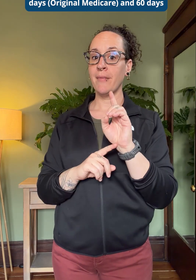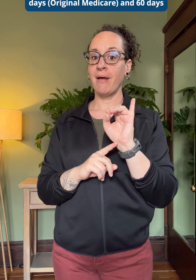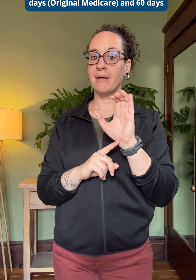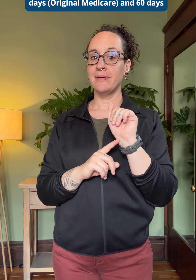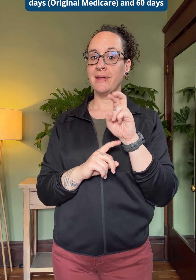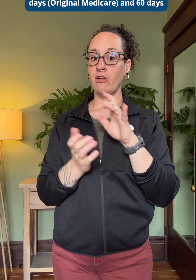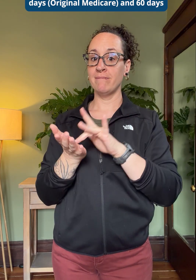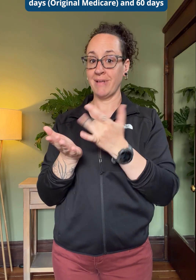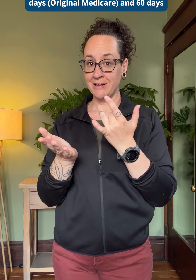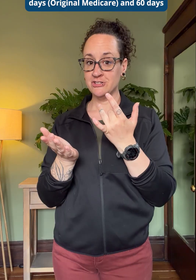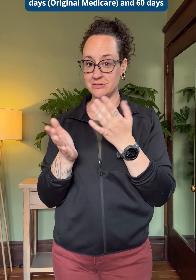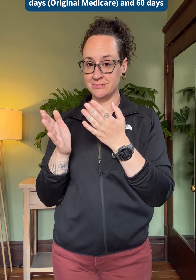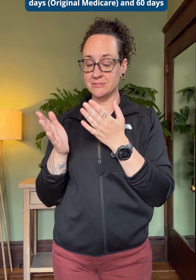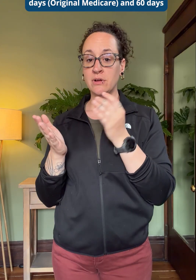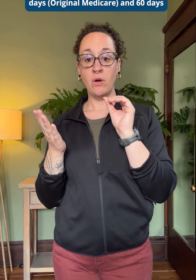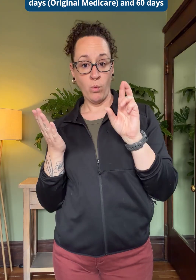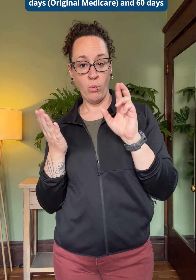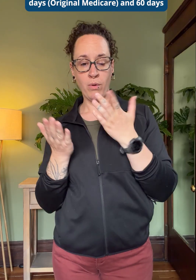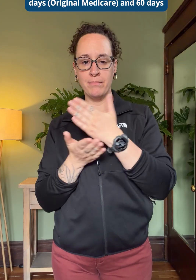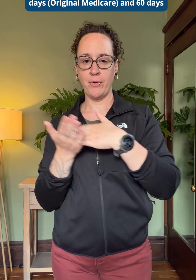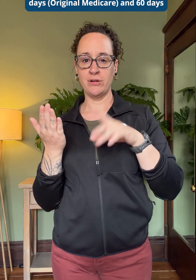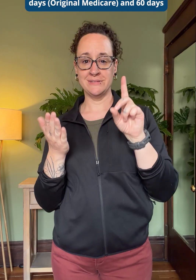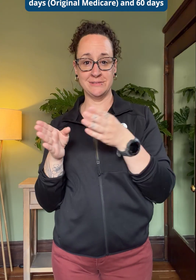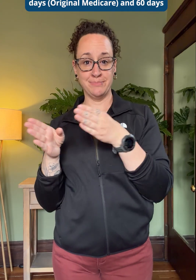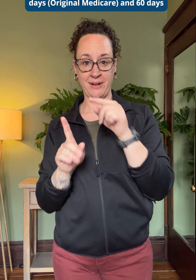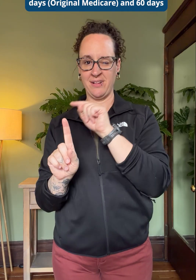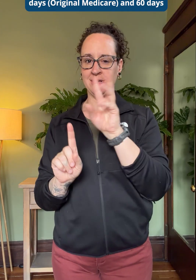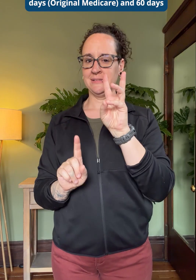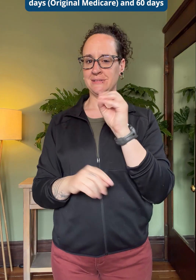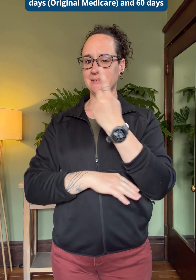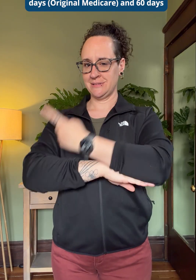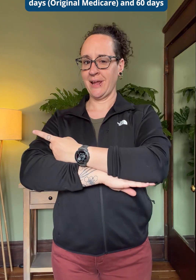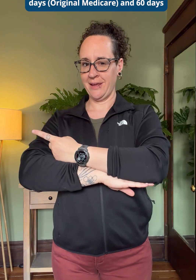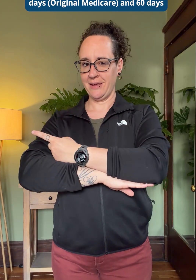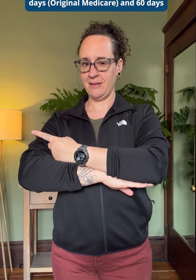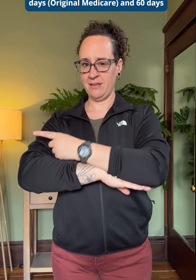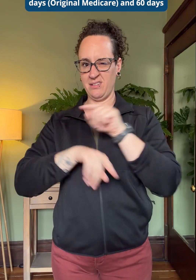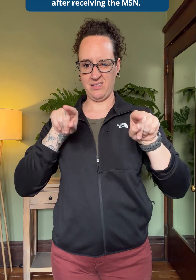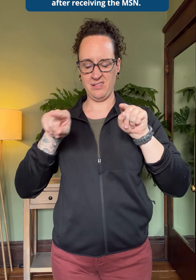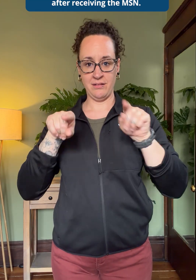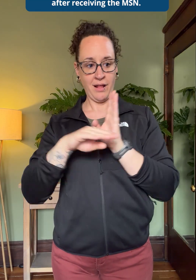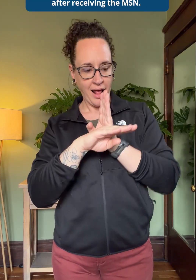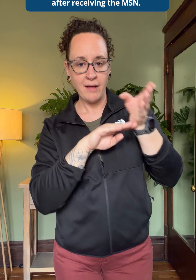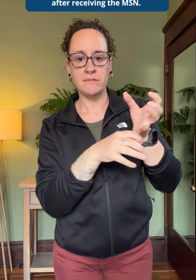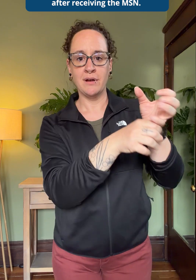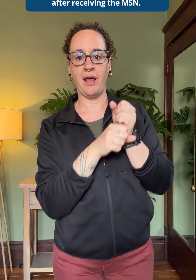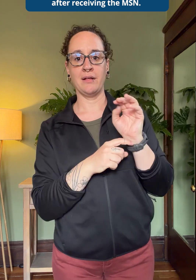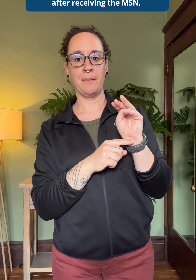60 days for a Medicare Advantage or Part D plan after receiving